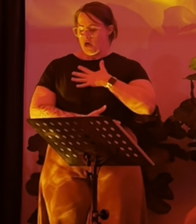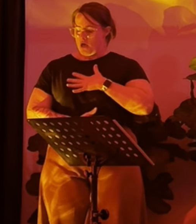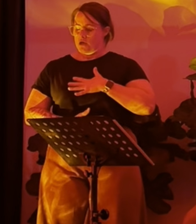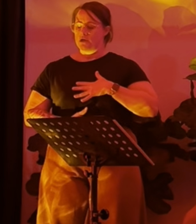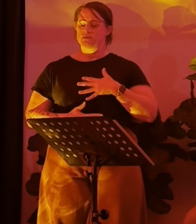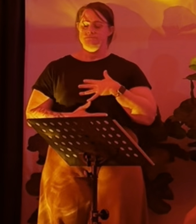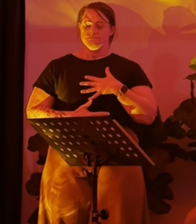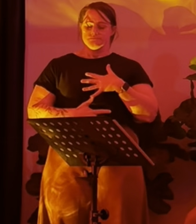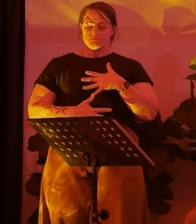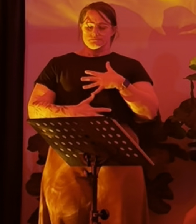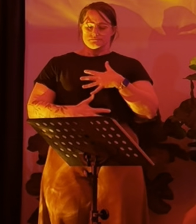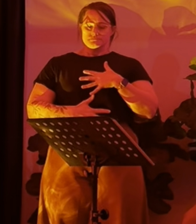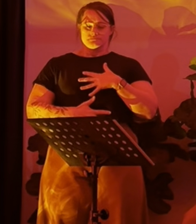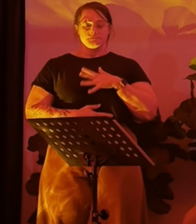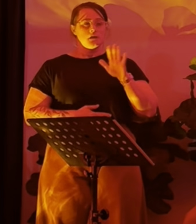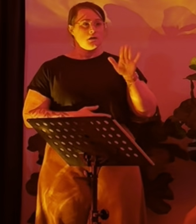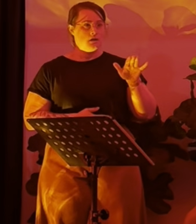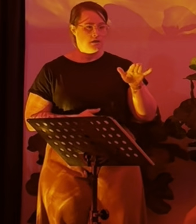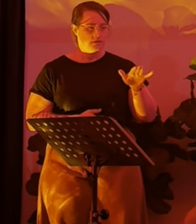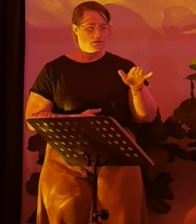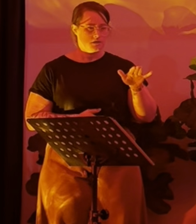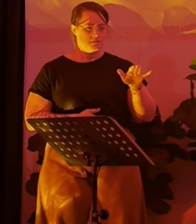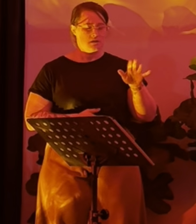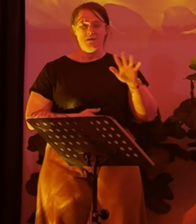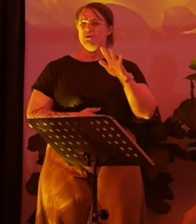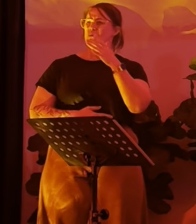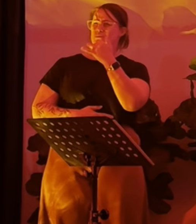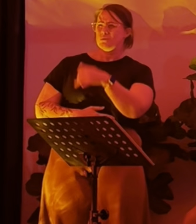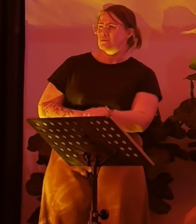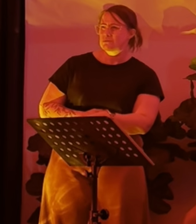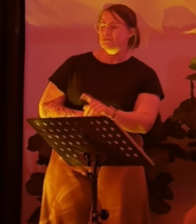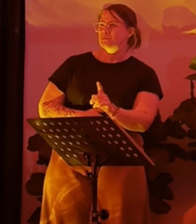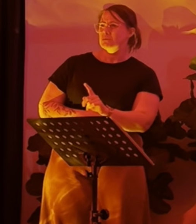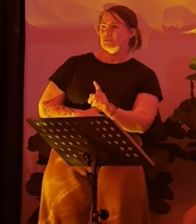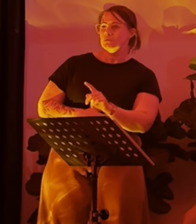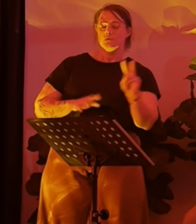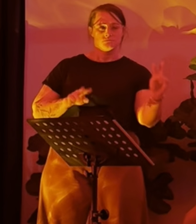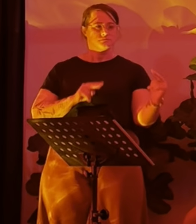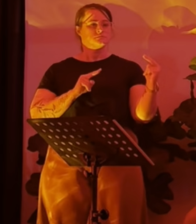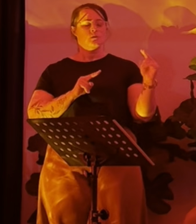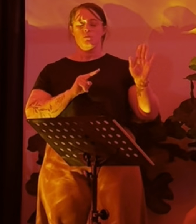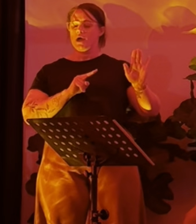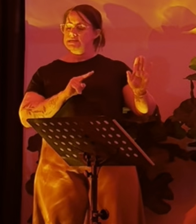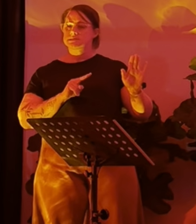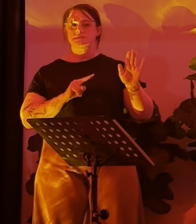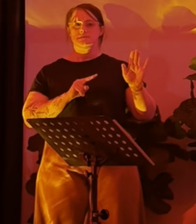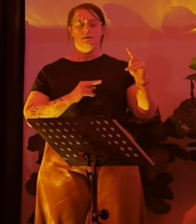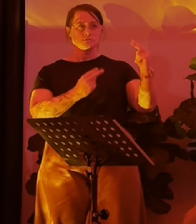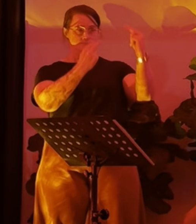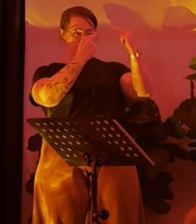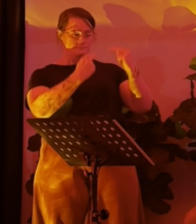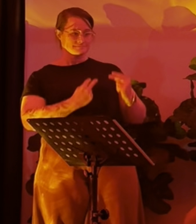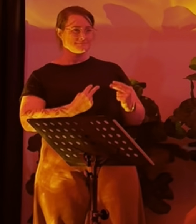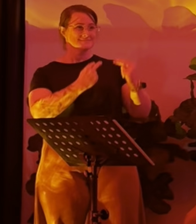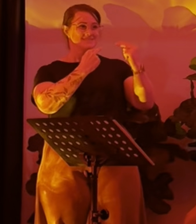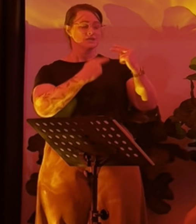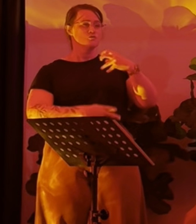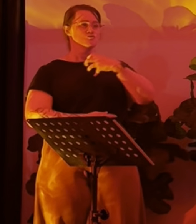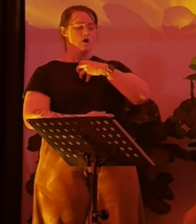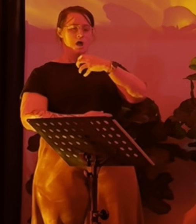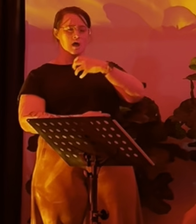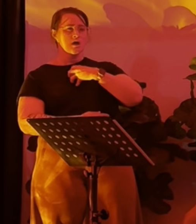take a breath. Baby, look, you ask me, baby, what's wrong? I look at you and say, wait, if you ain't know I'm afraid, just take one look